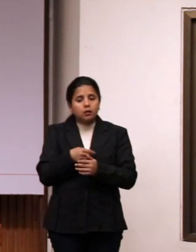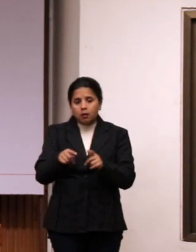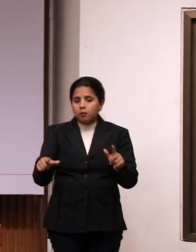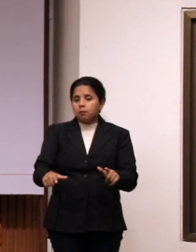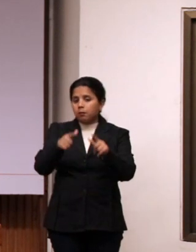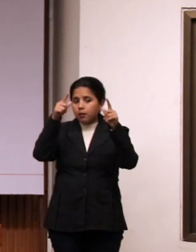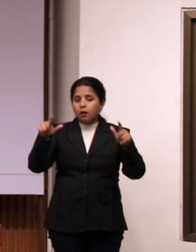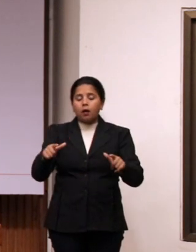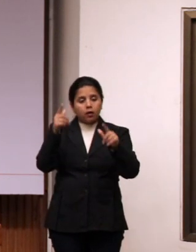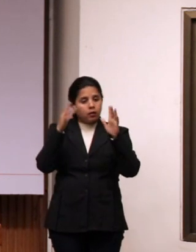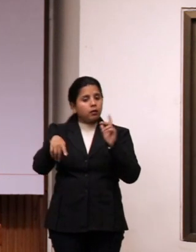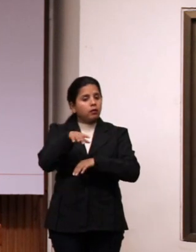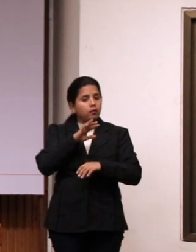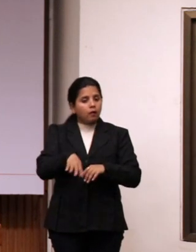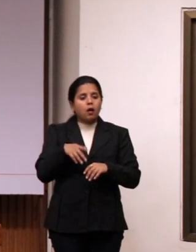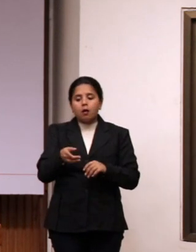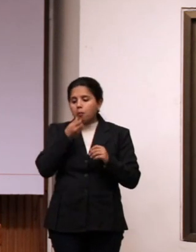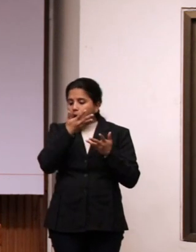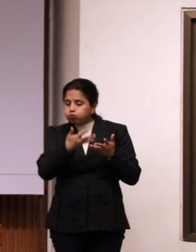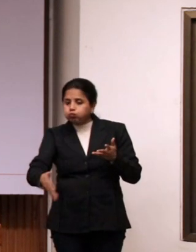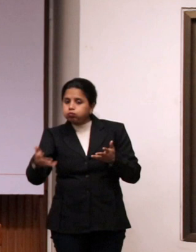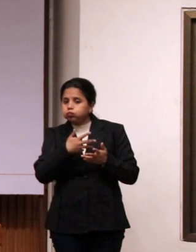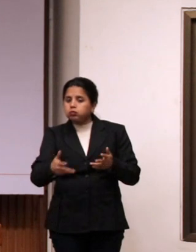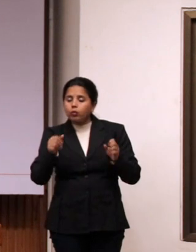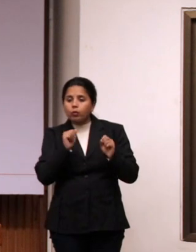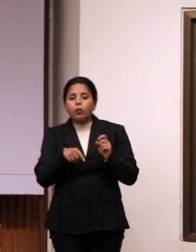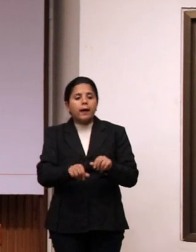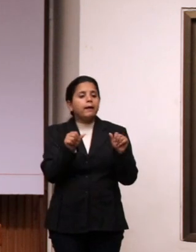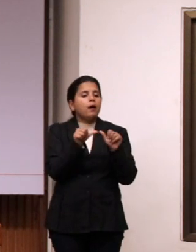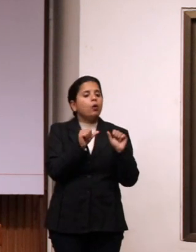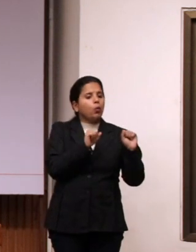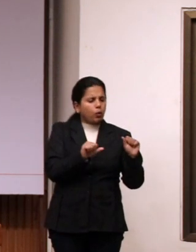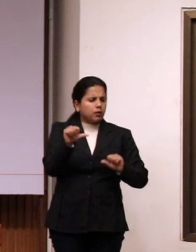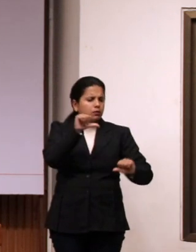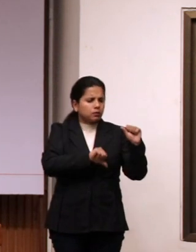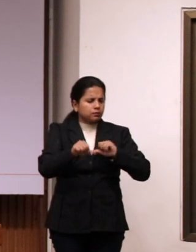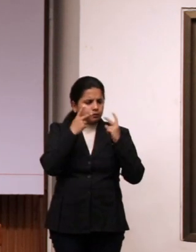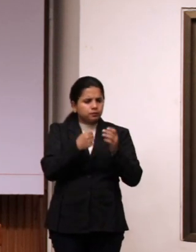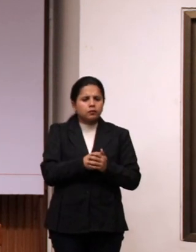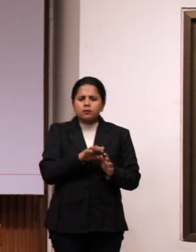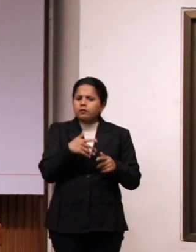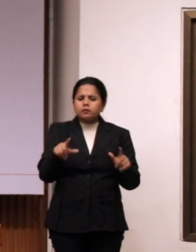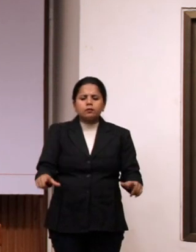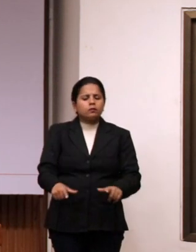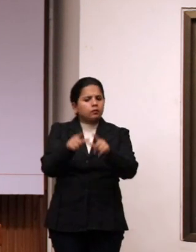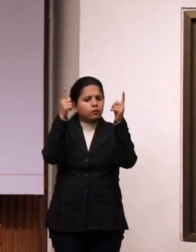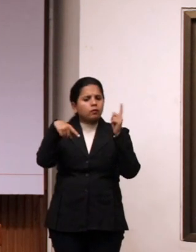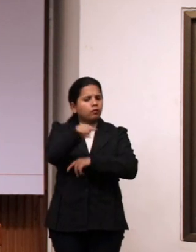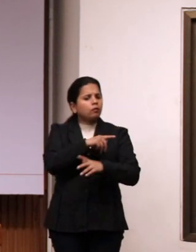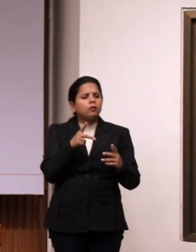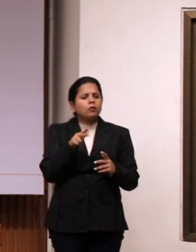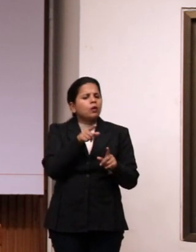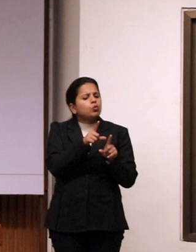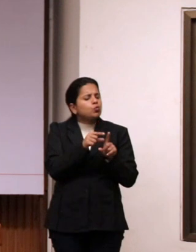is growing along the drain, and the characteristic of drain is A, chemically, how this plant is growing and what this plant